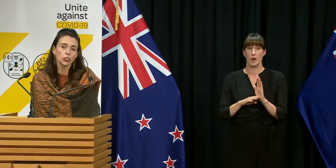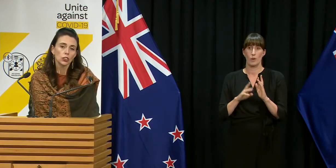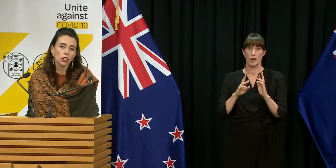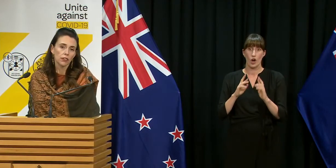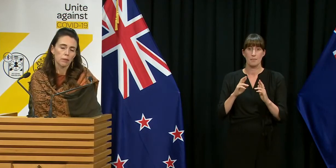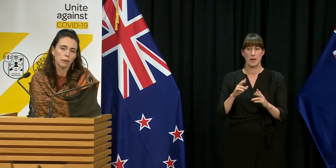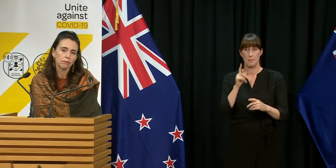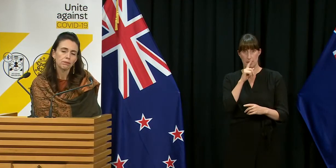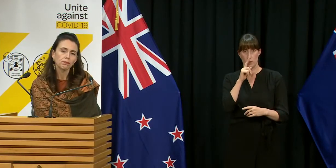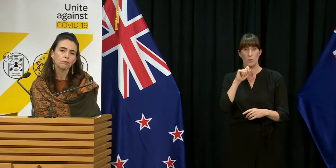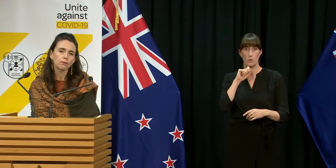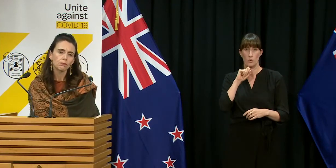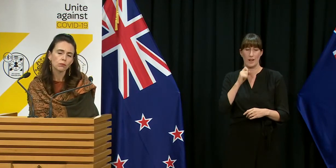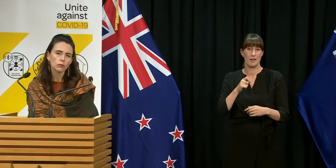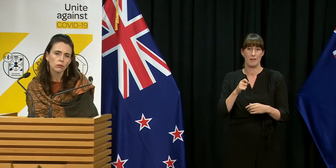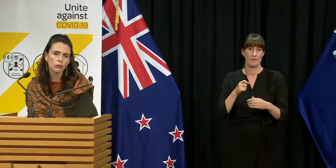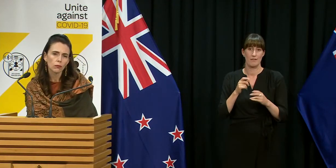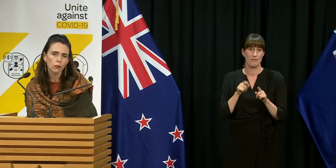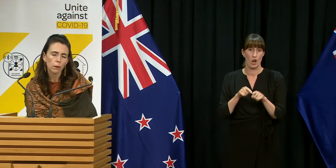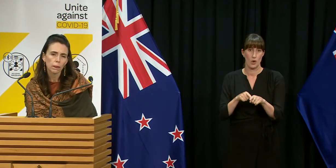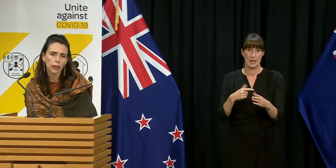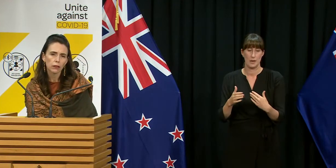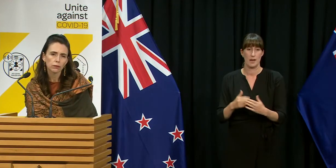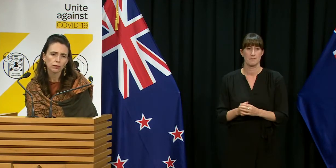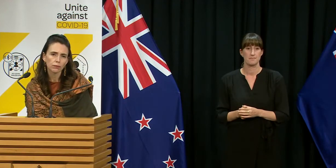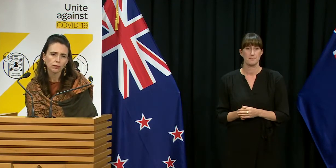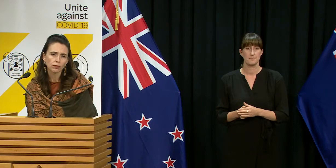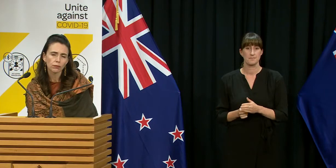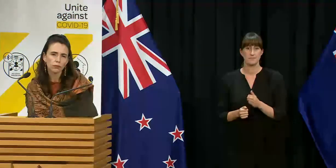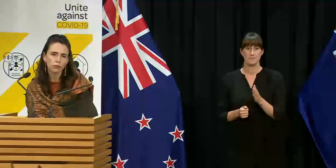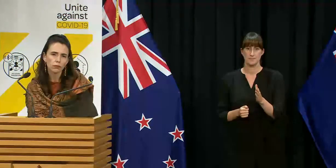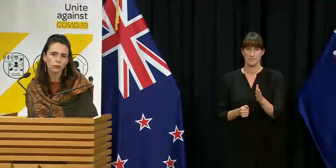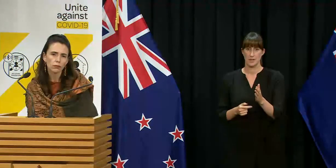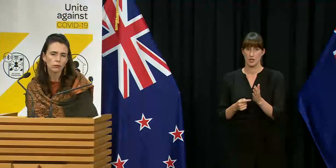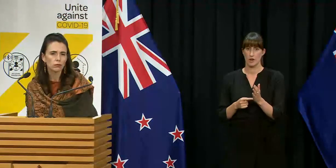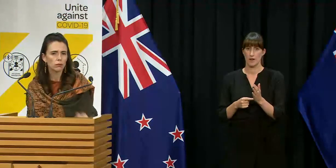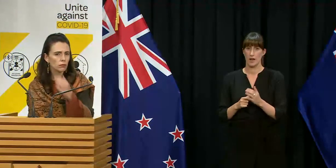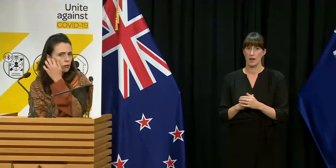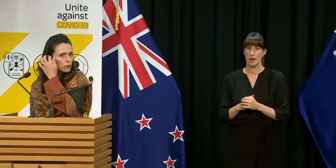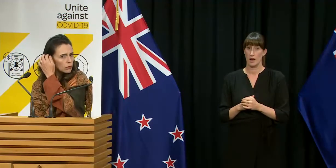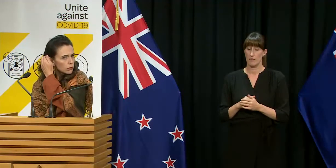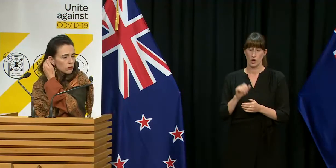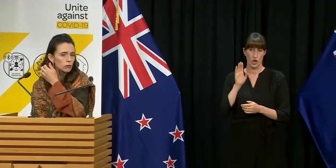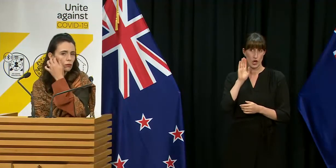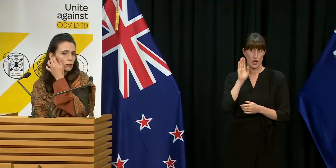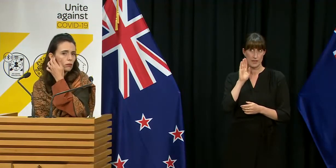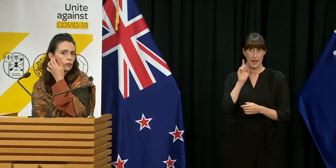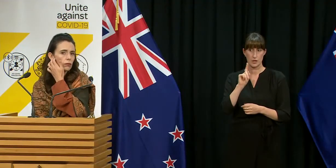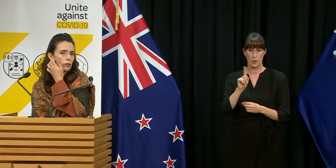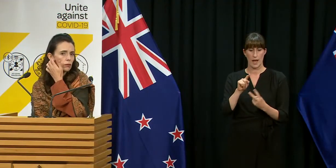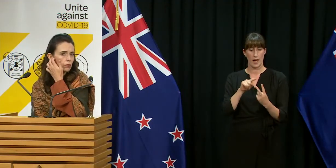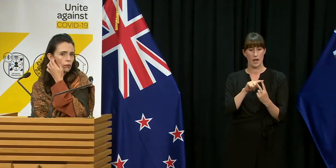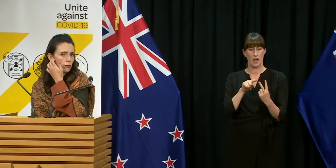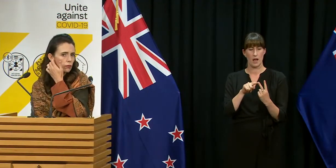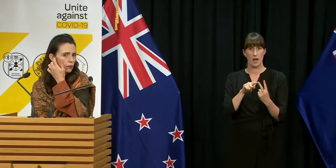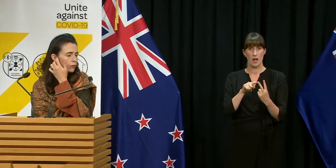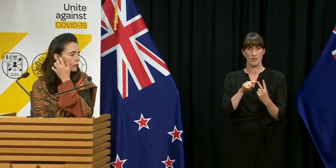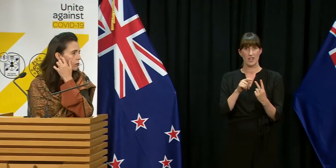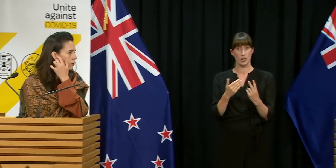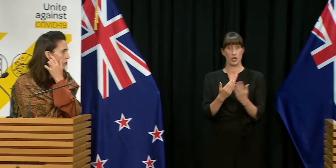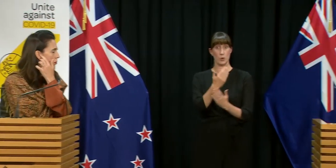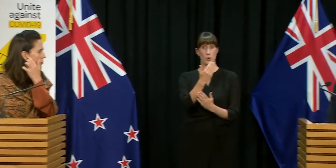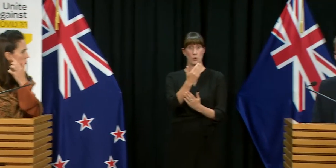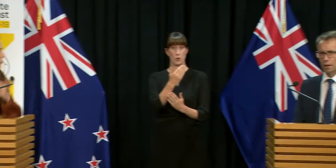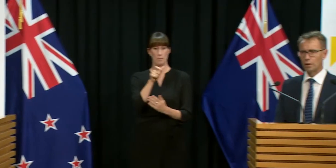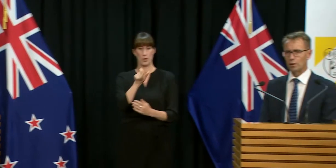whether Have you heard whether one of today's cases works at McDonald's in South Auckland, and if so, what risk that